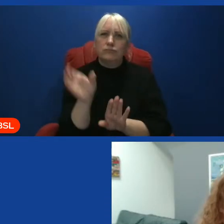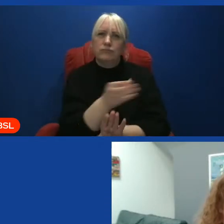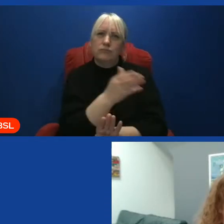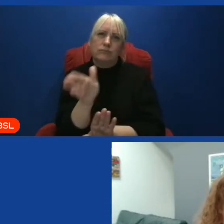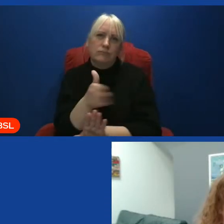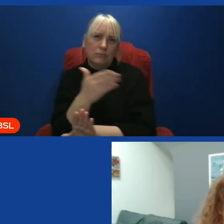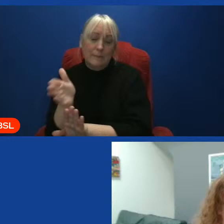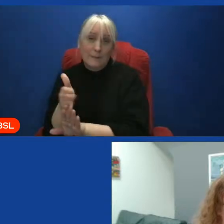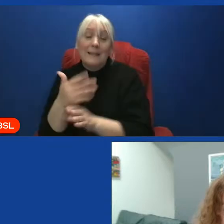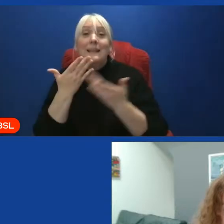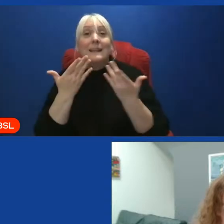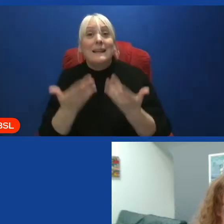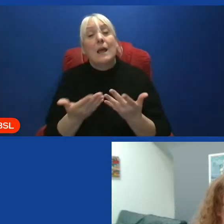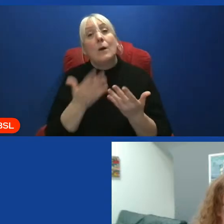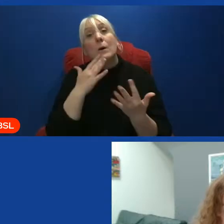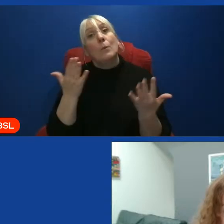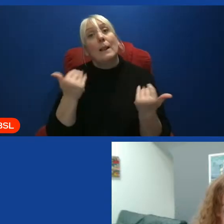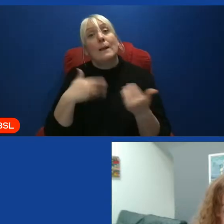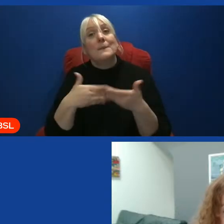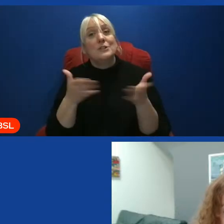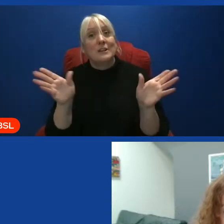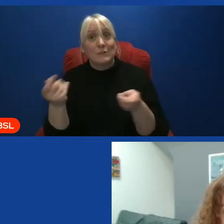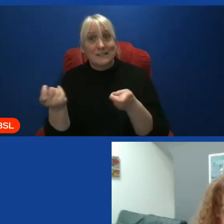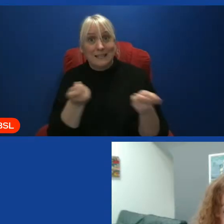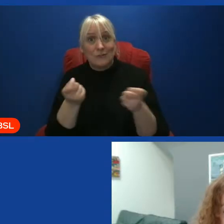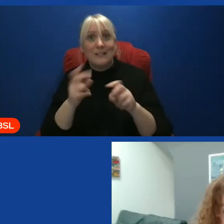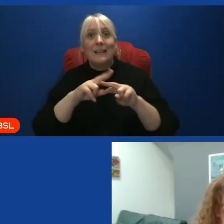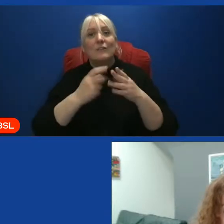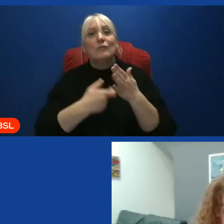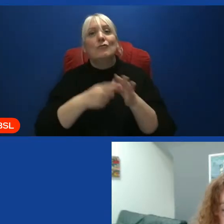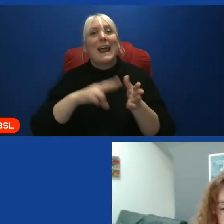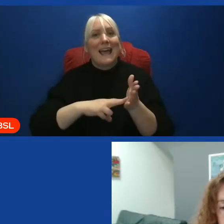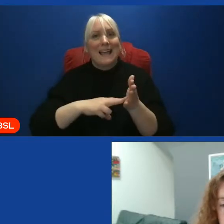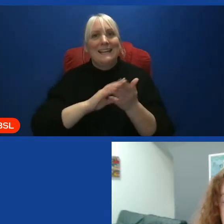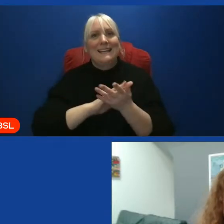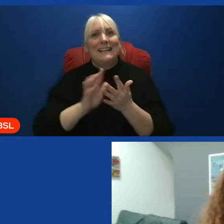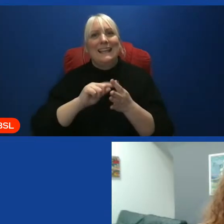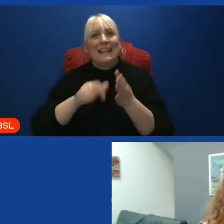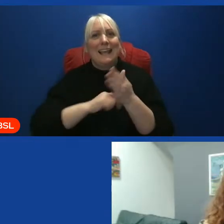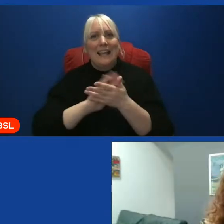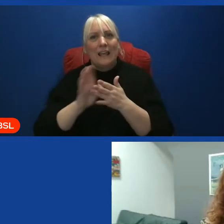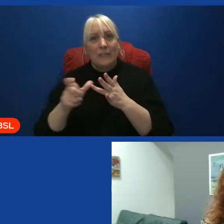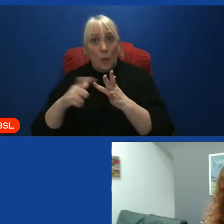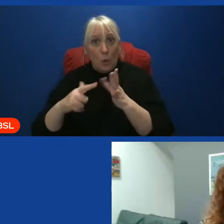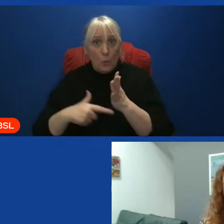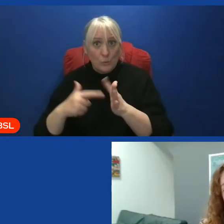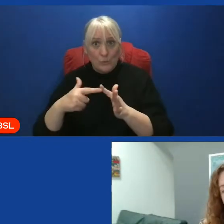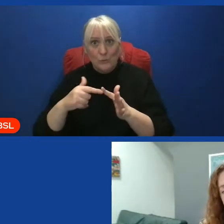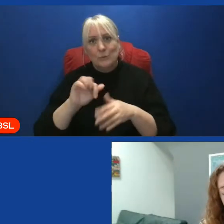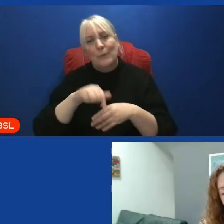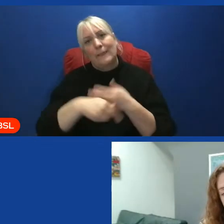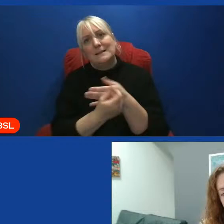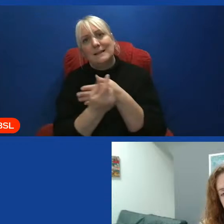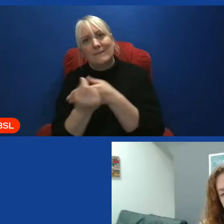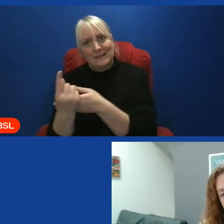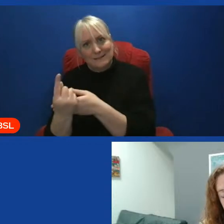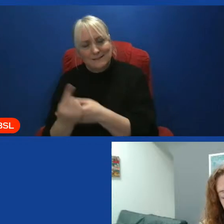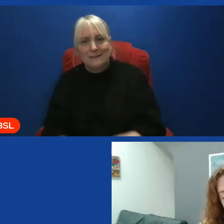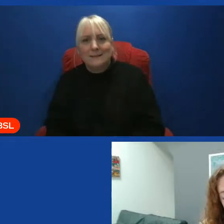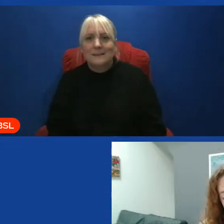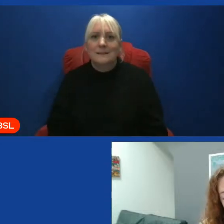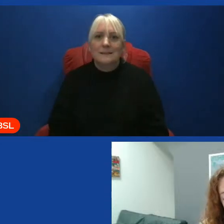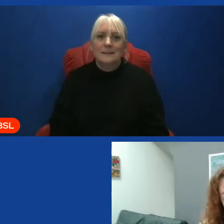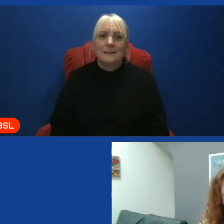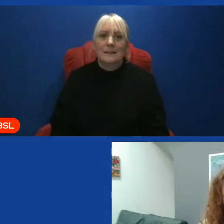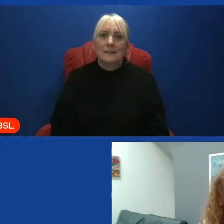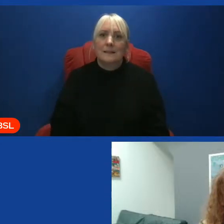to welcome our General Secretary, Fran Heathcote, to tonight's event. And just before we get into some